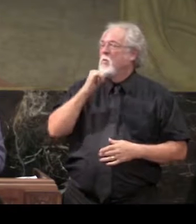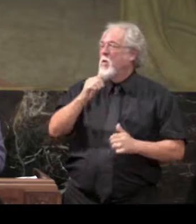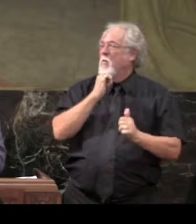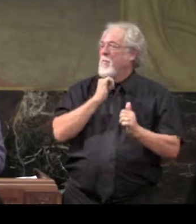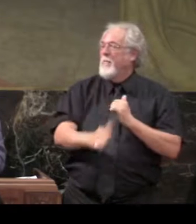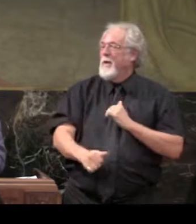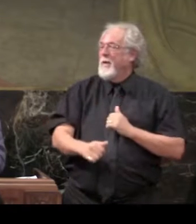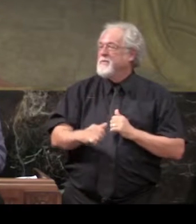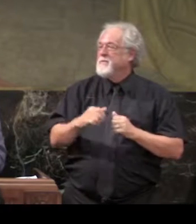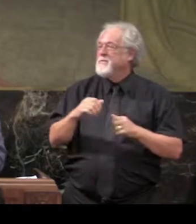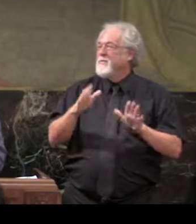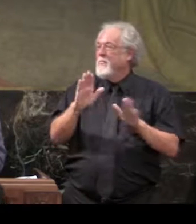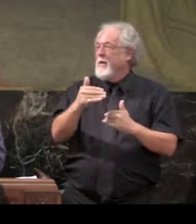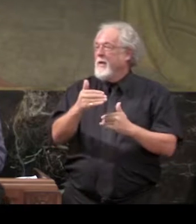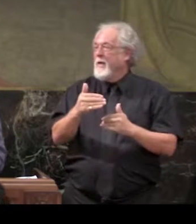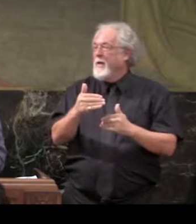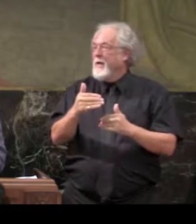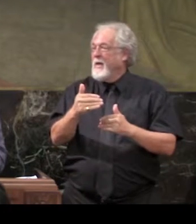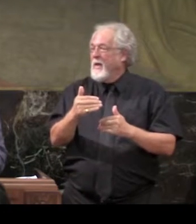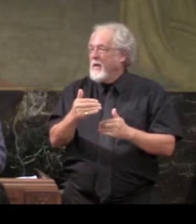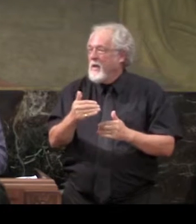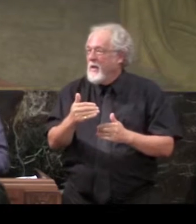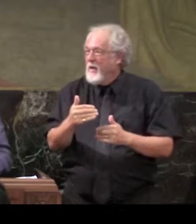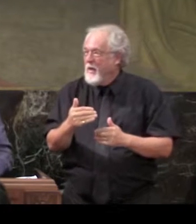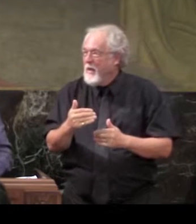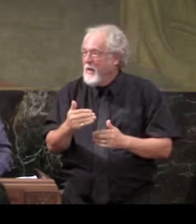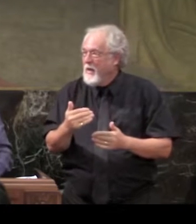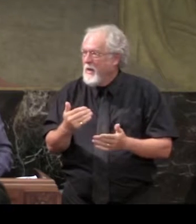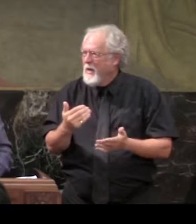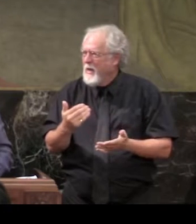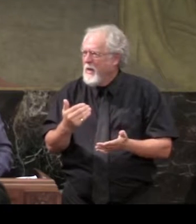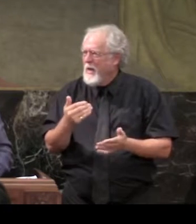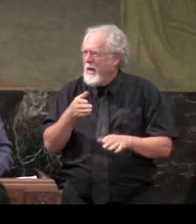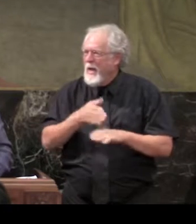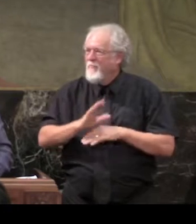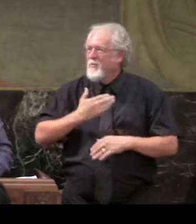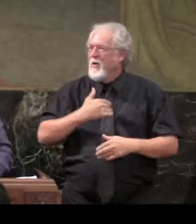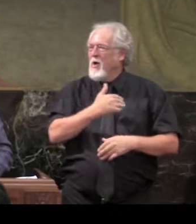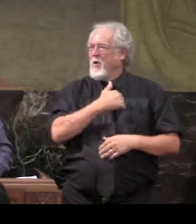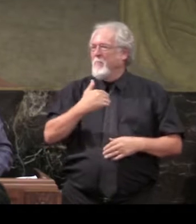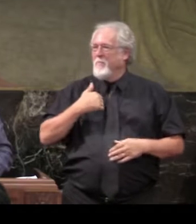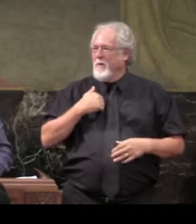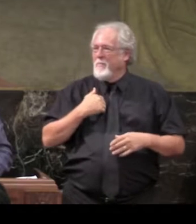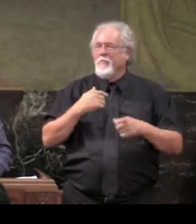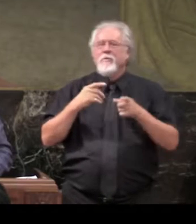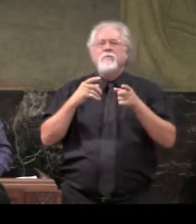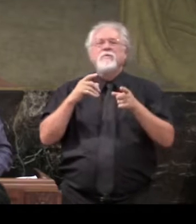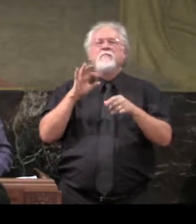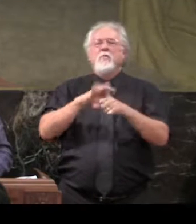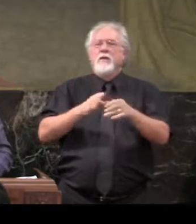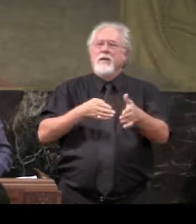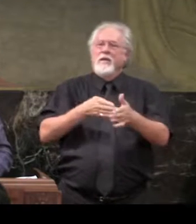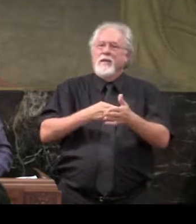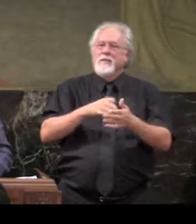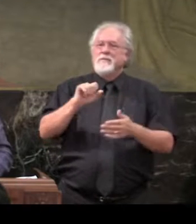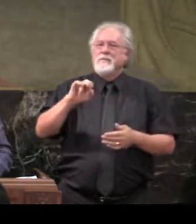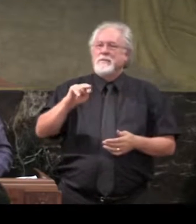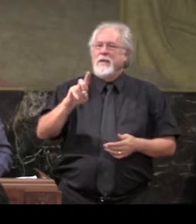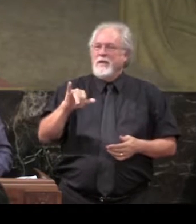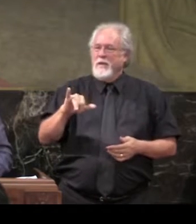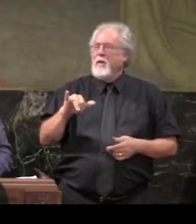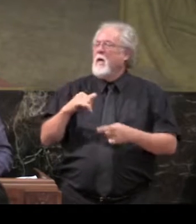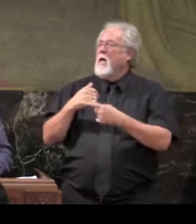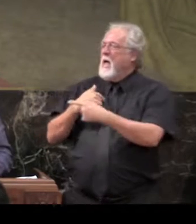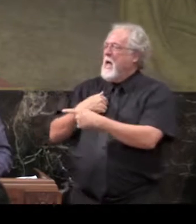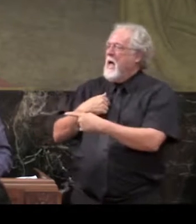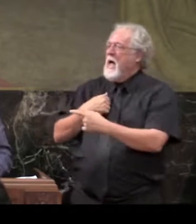aid package after 3 Louisiana members of our delegation voted against the aid package for Sandy? Well, first of all, I'm